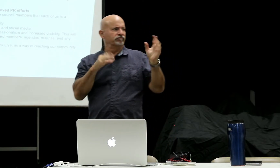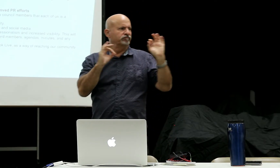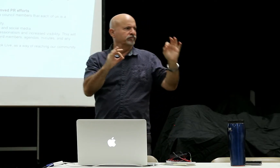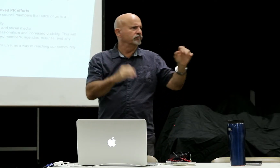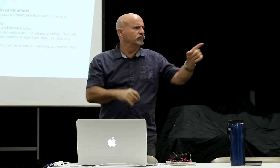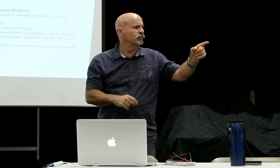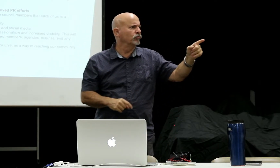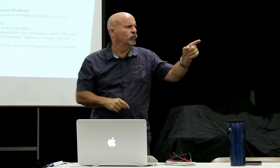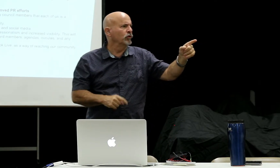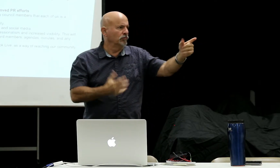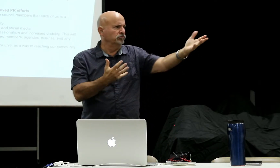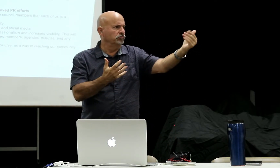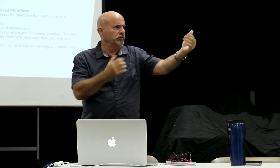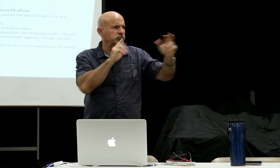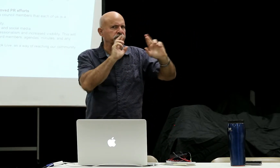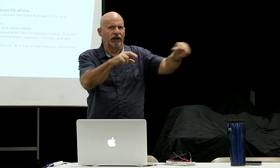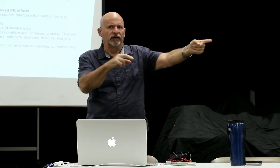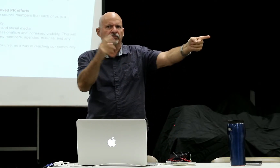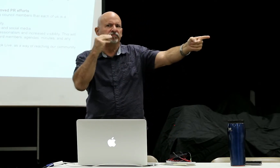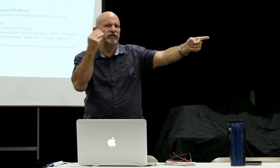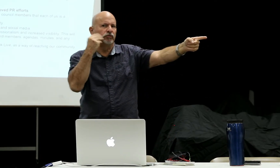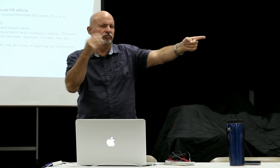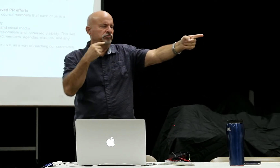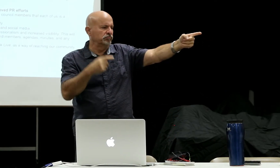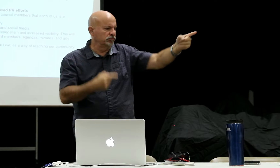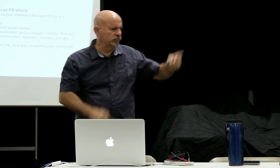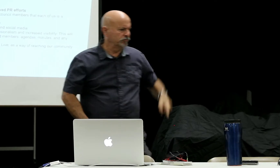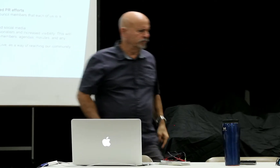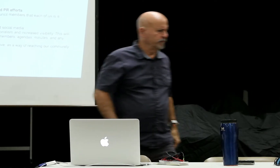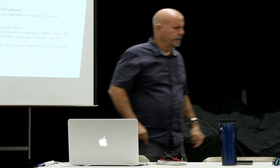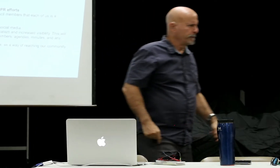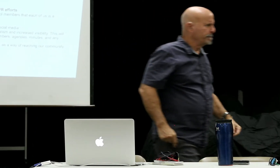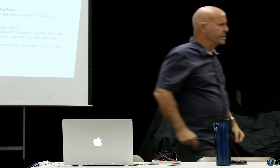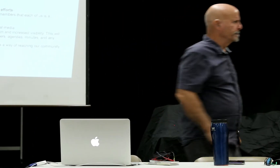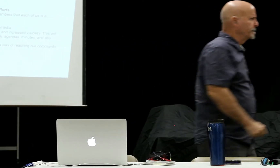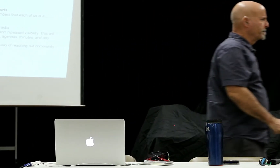better than nothing, but thank you, Darcy, for sharing your thoughts. And Michelle would also like to respond.